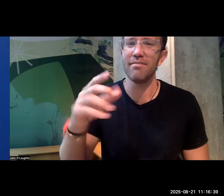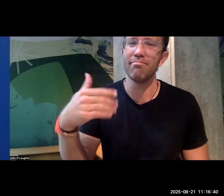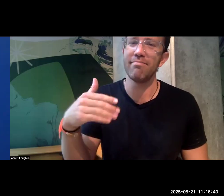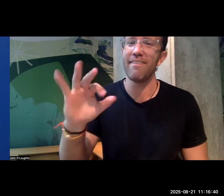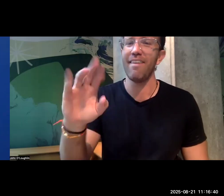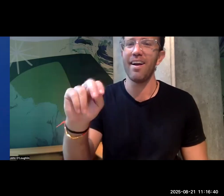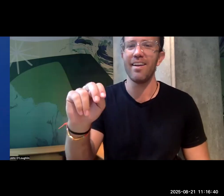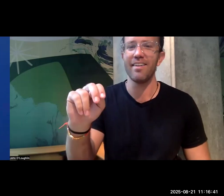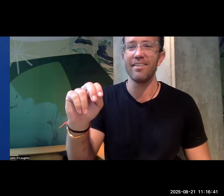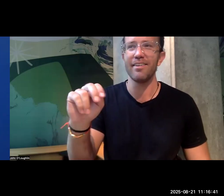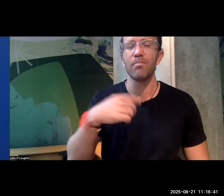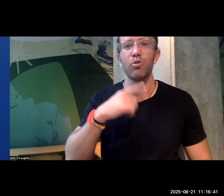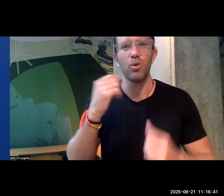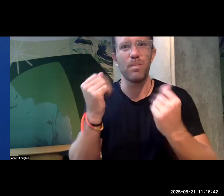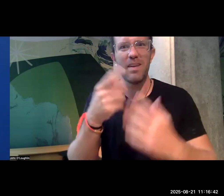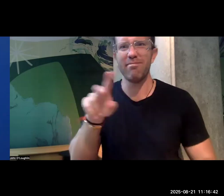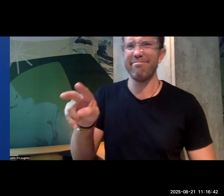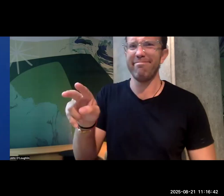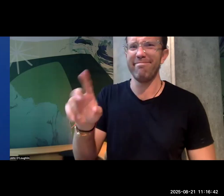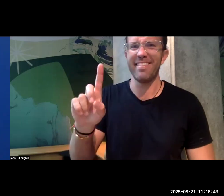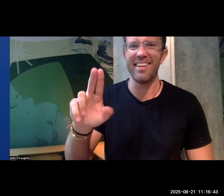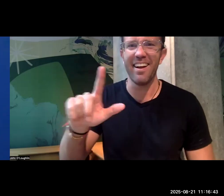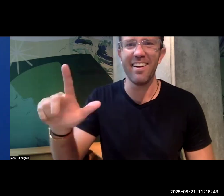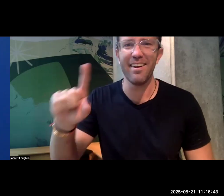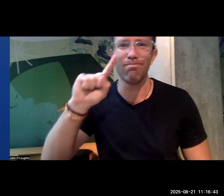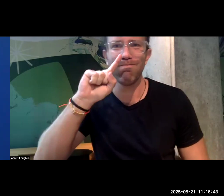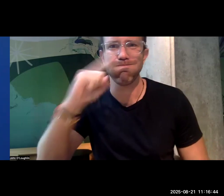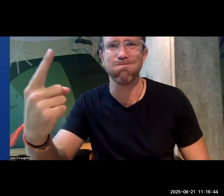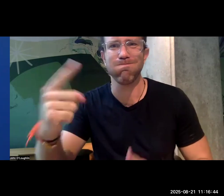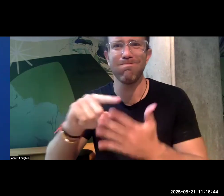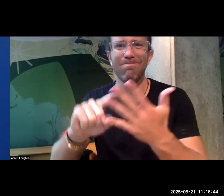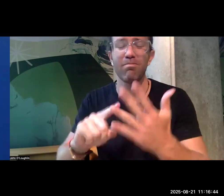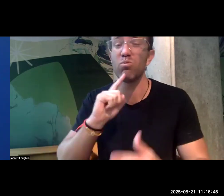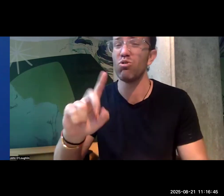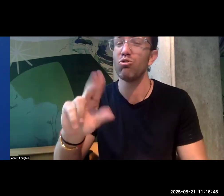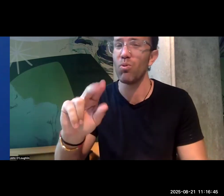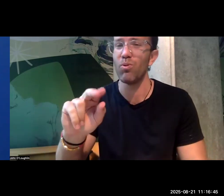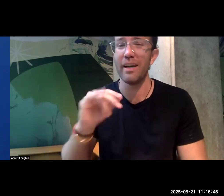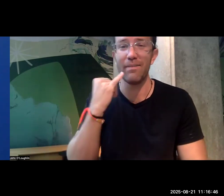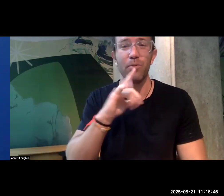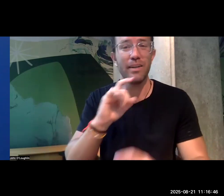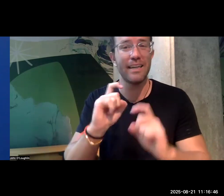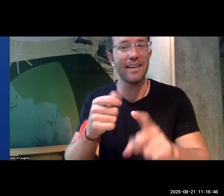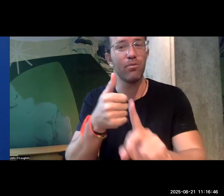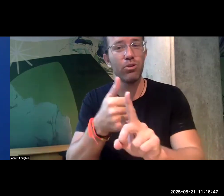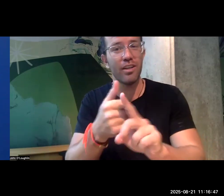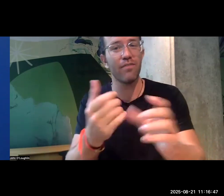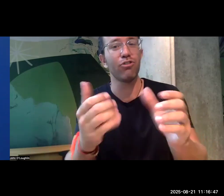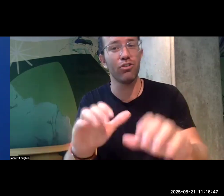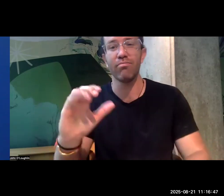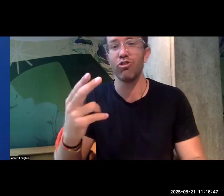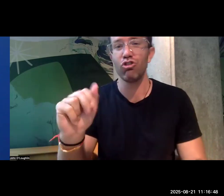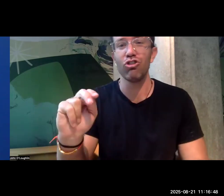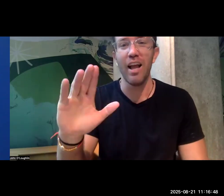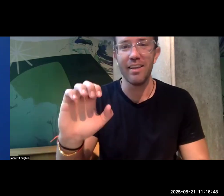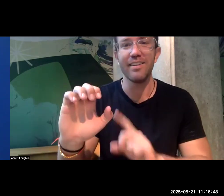And so it was a fingerspelling class. It was really fun. I'm sure many of you are like, "Oh, that would be boring," but no,